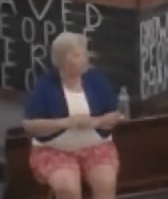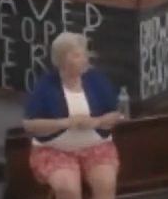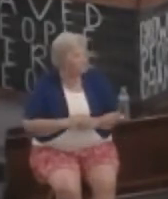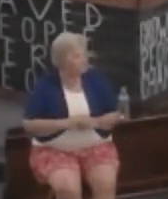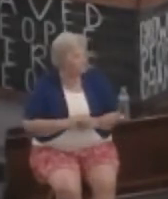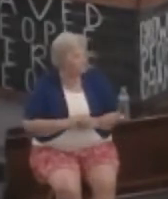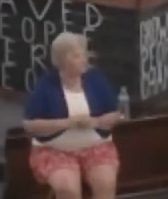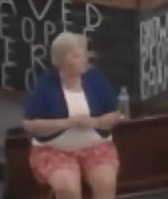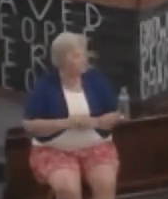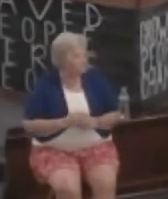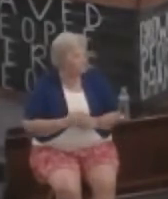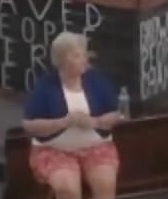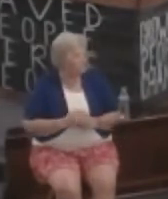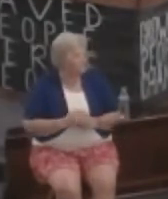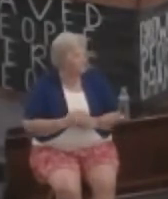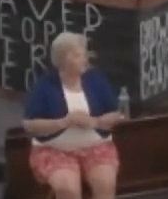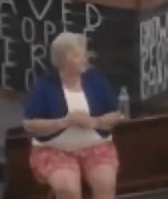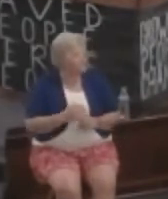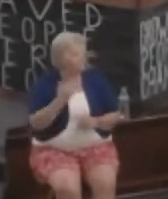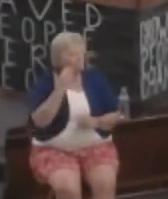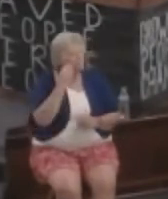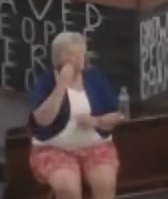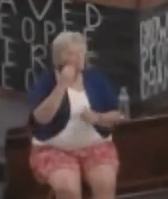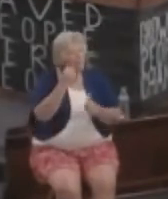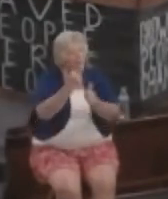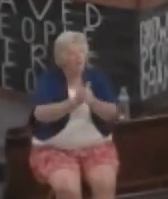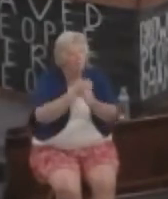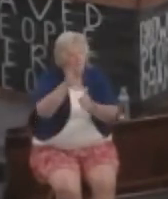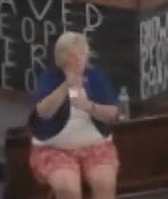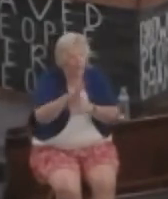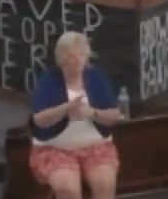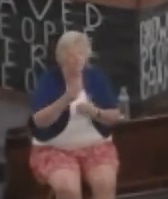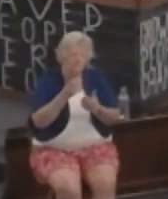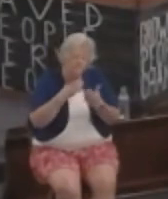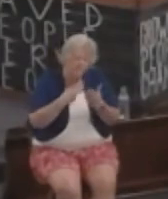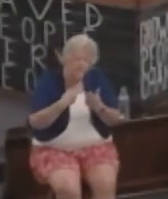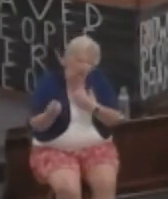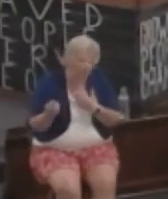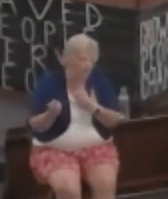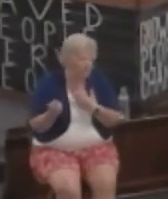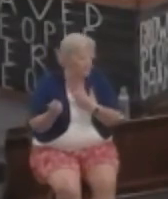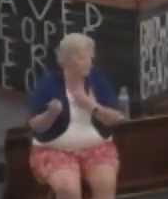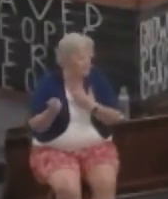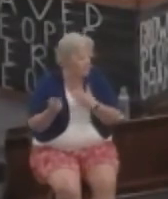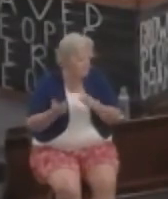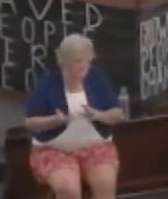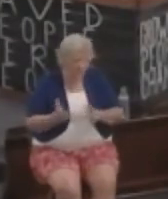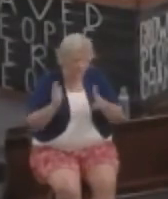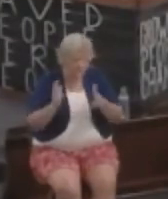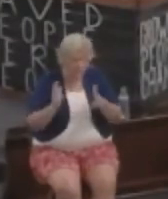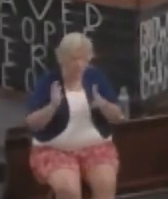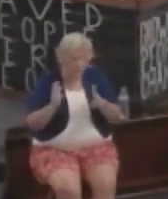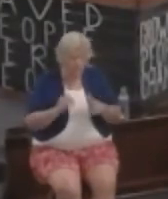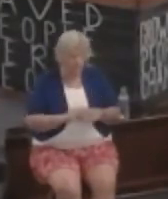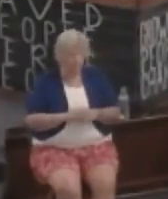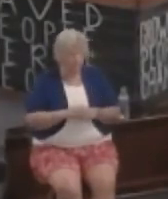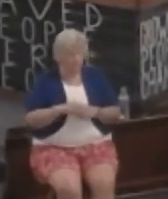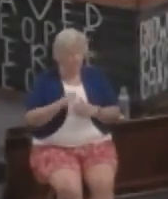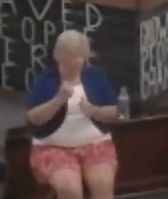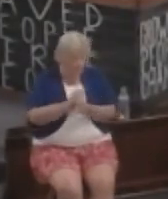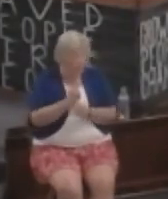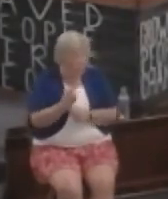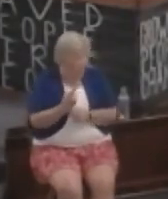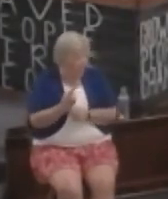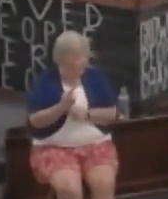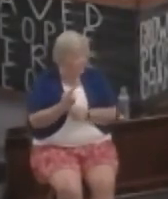I can say without hesitation that every one of your pastors have stumbled and fell, and often.